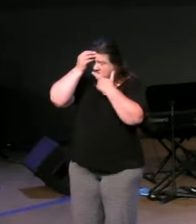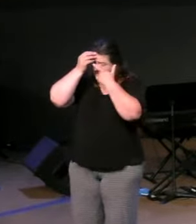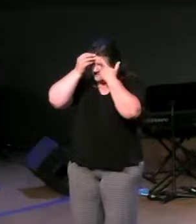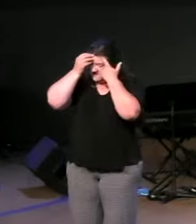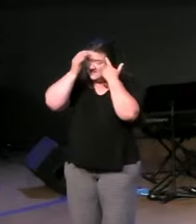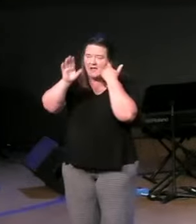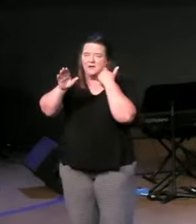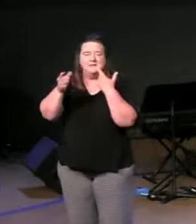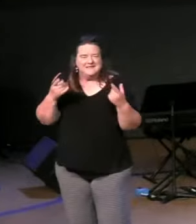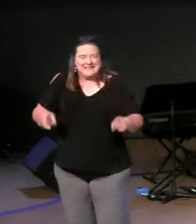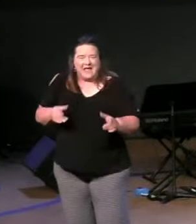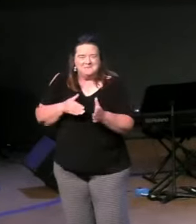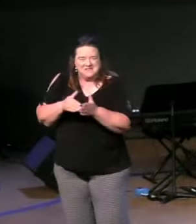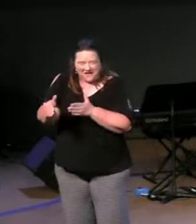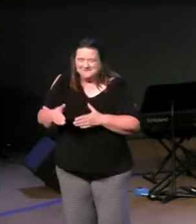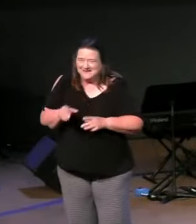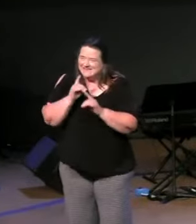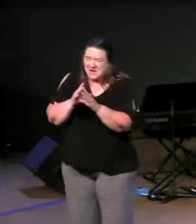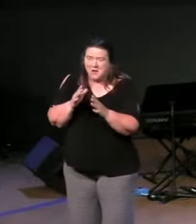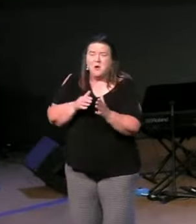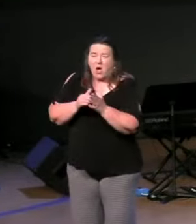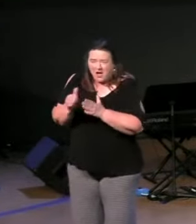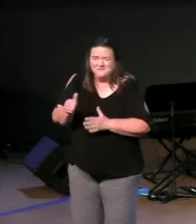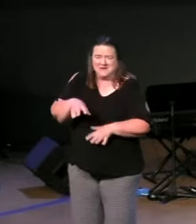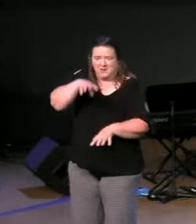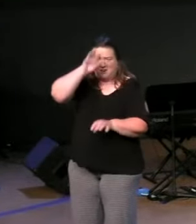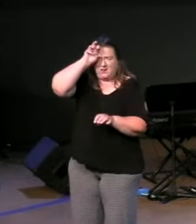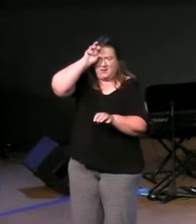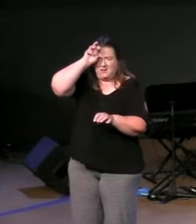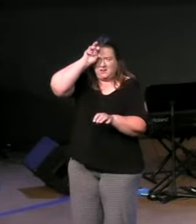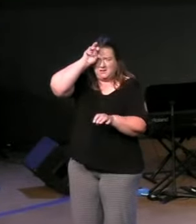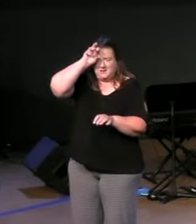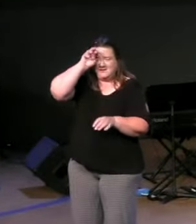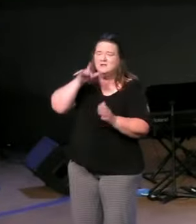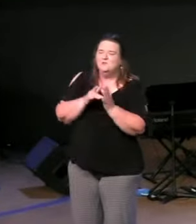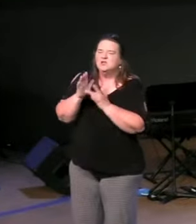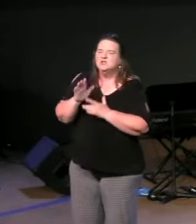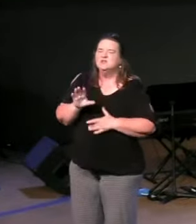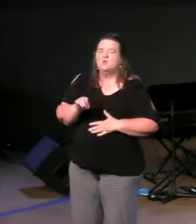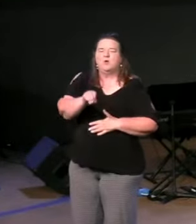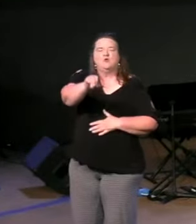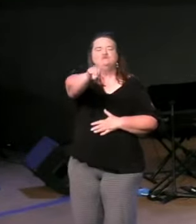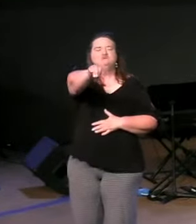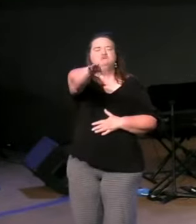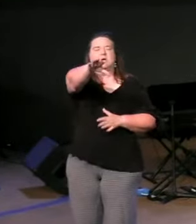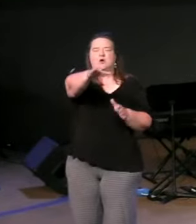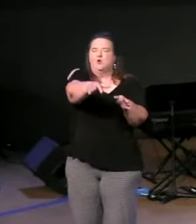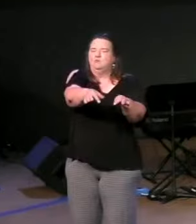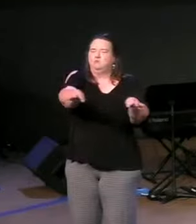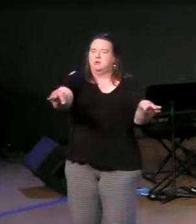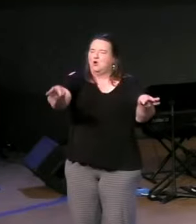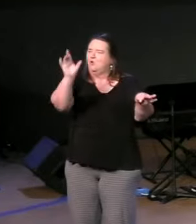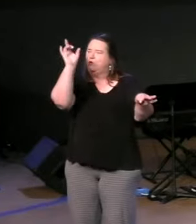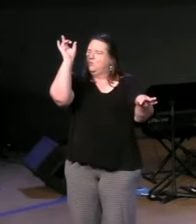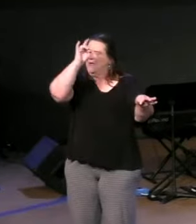second. This happens a lot here, guys, that where Jesus will drop the most amazing wisdom ever to be on the